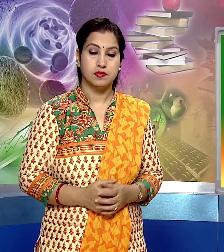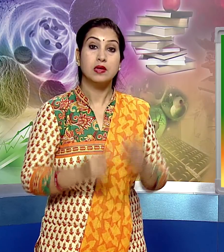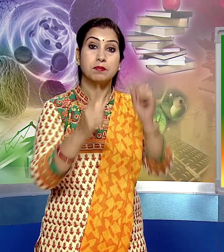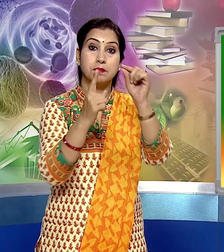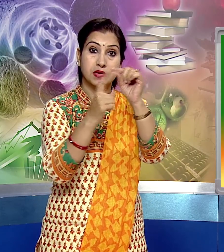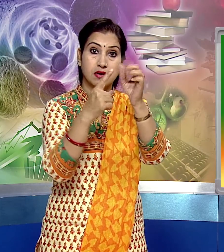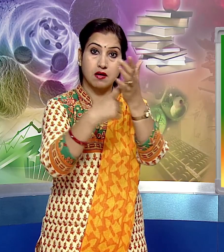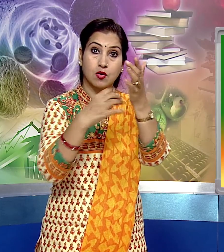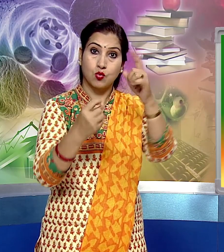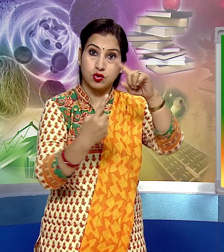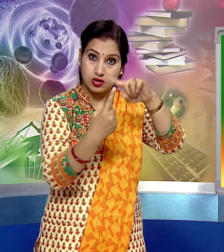protein,